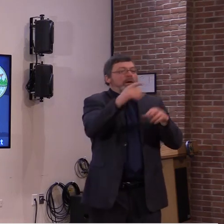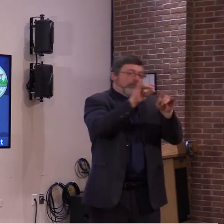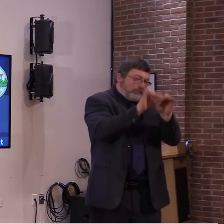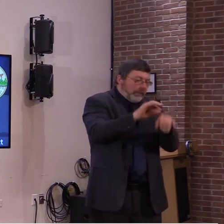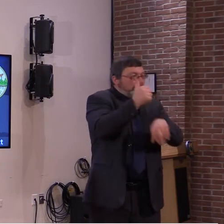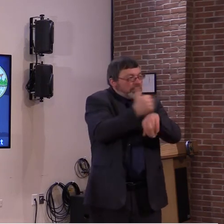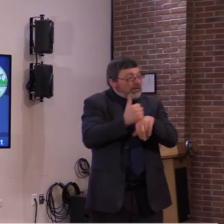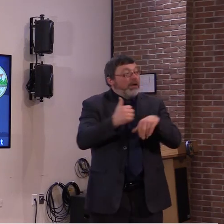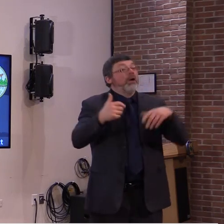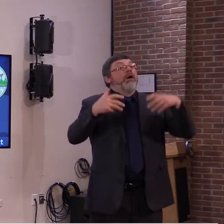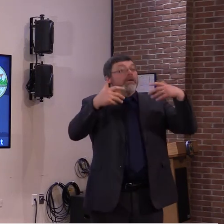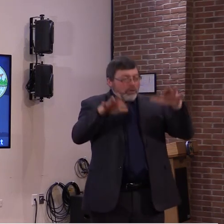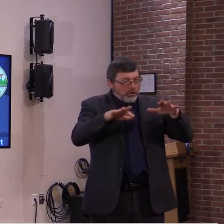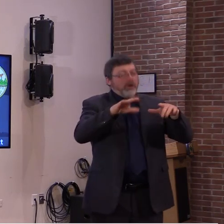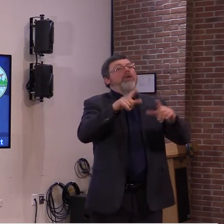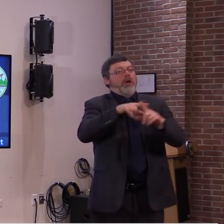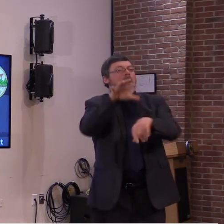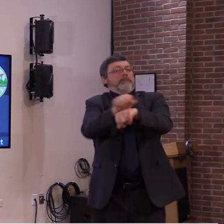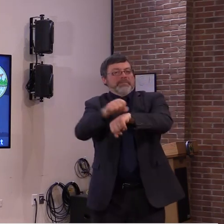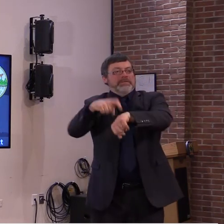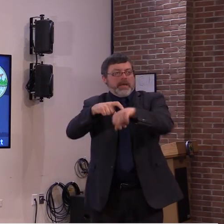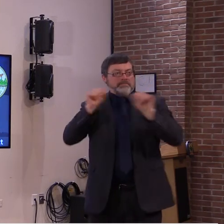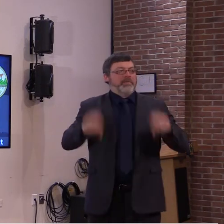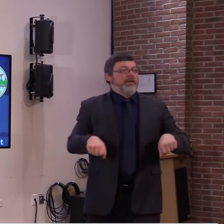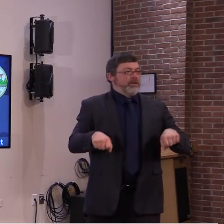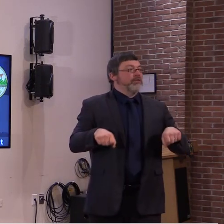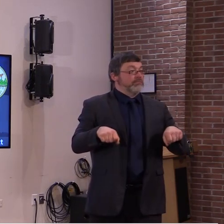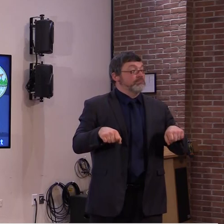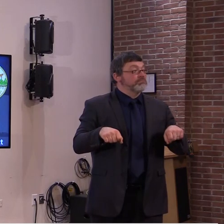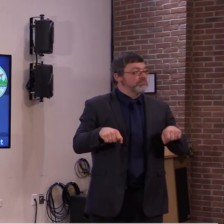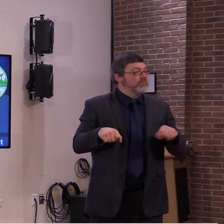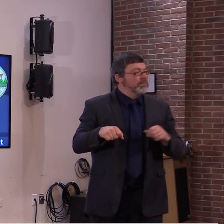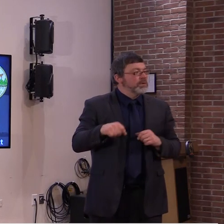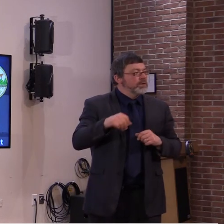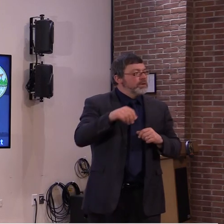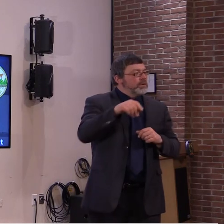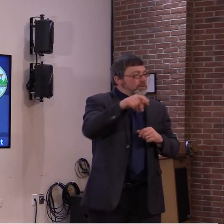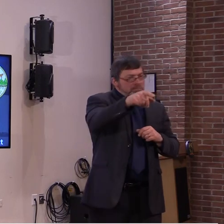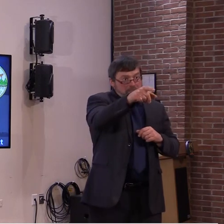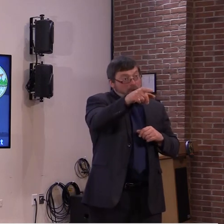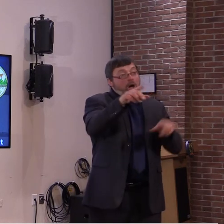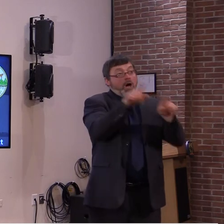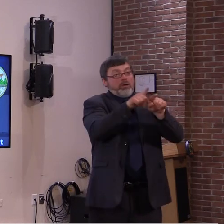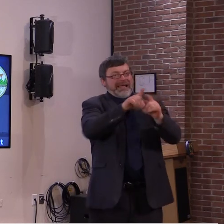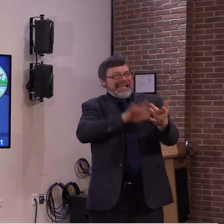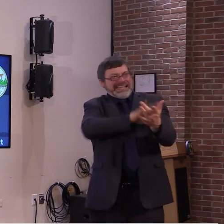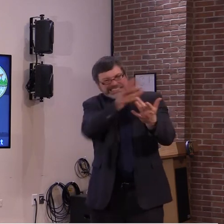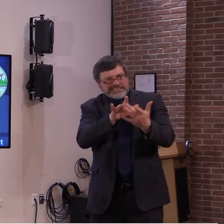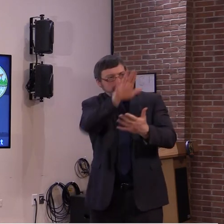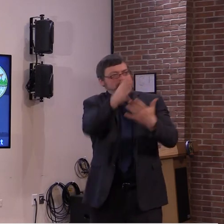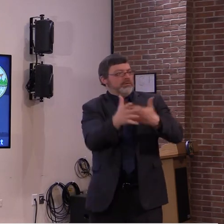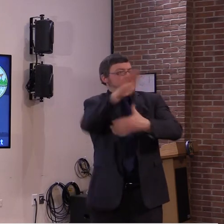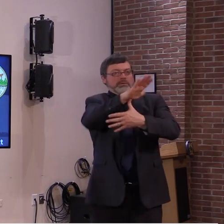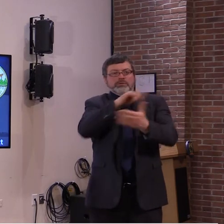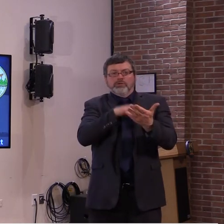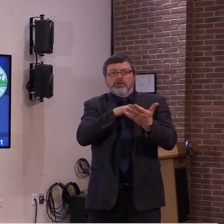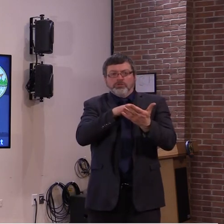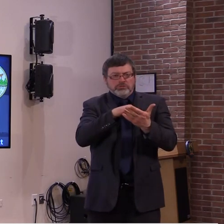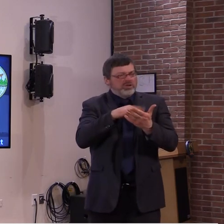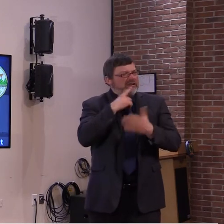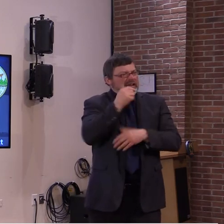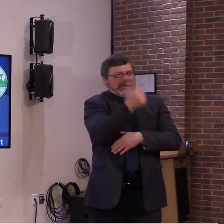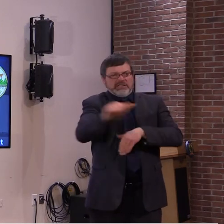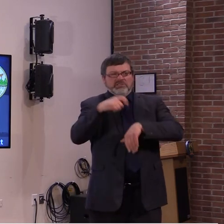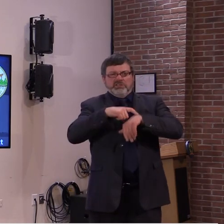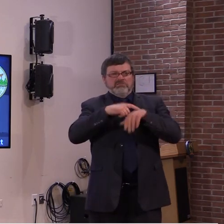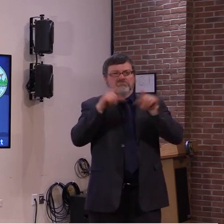have one, you can call 211. And remember that a test only tells you if you have COVID-19 at the time